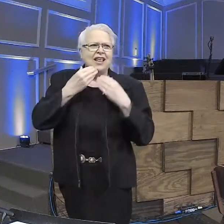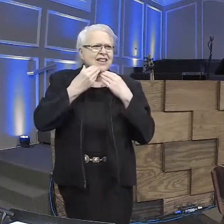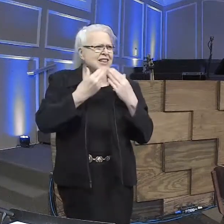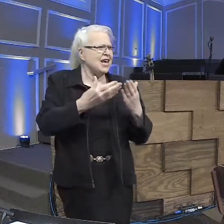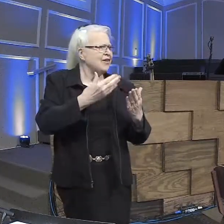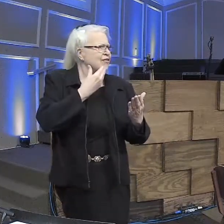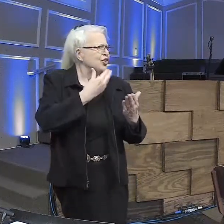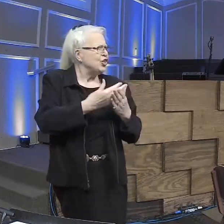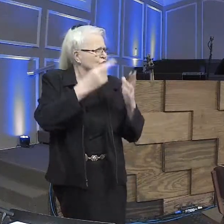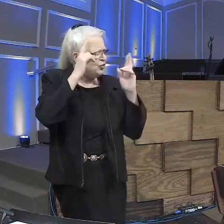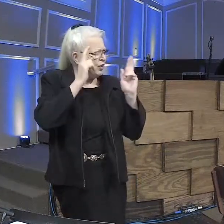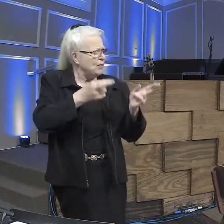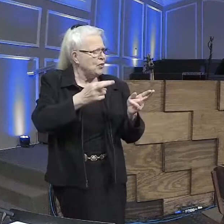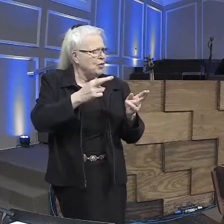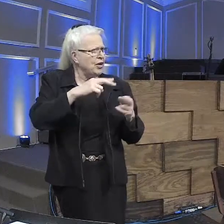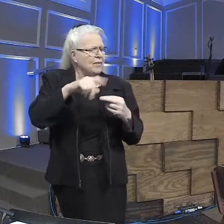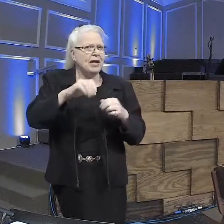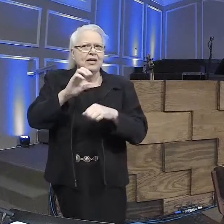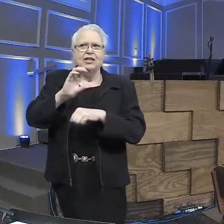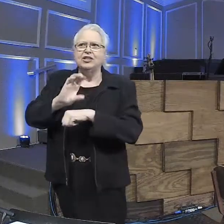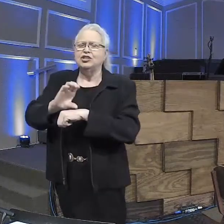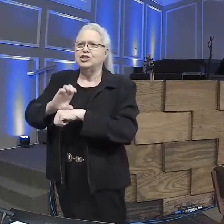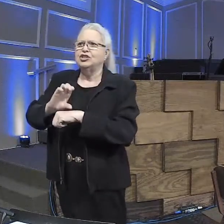the church has done regarding this